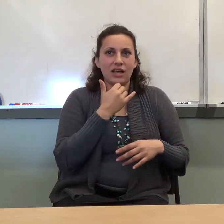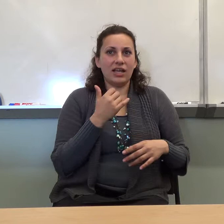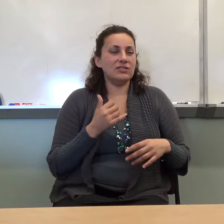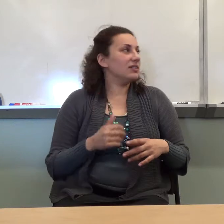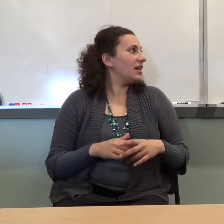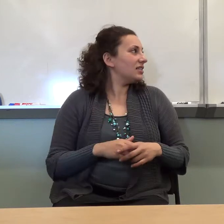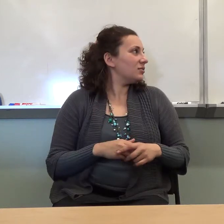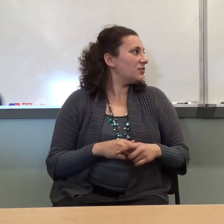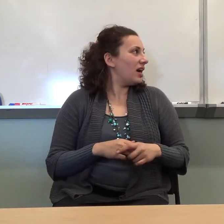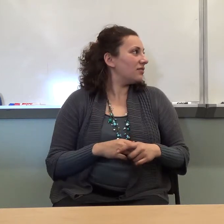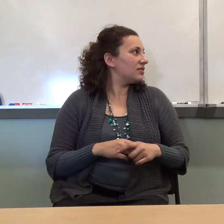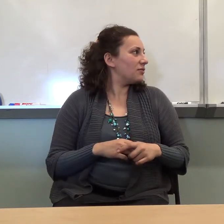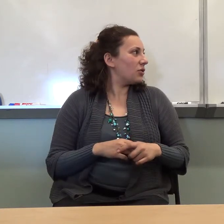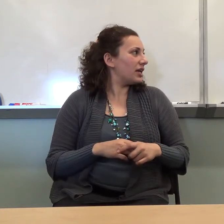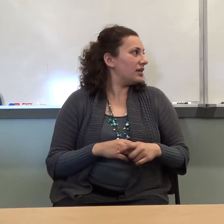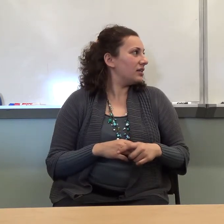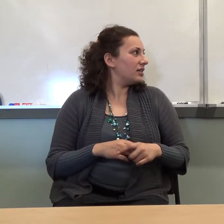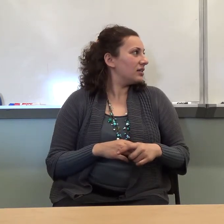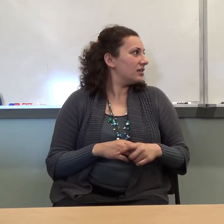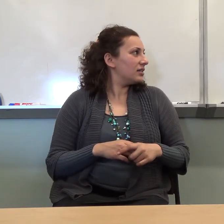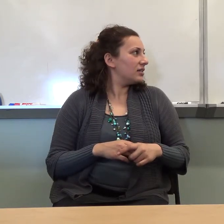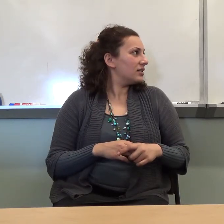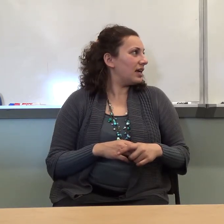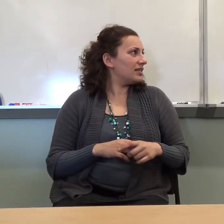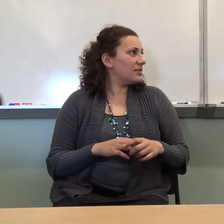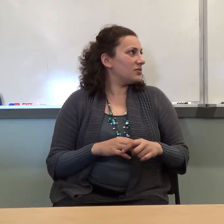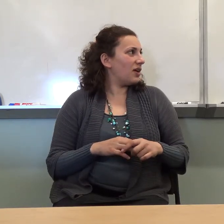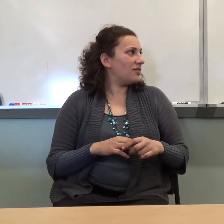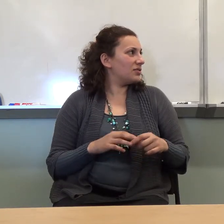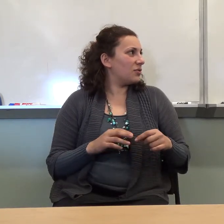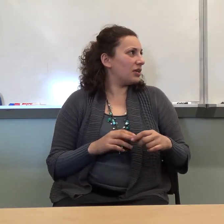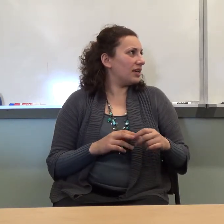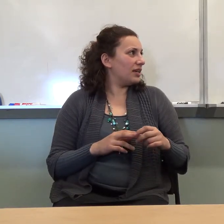It's 9 times 5 is 40. I'm sorry? 9 times 5 is 40. Yeah, I